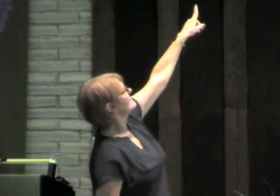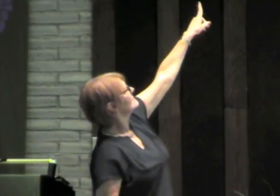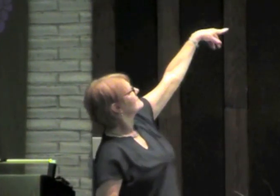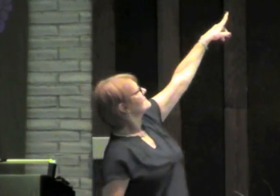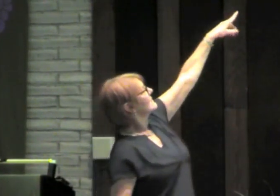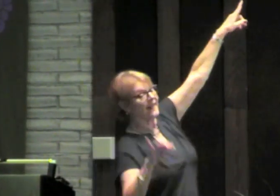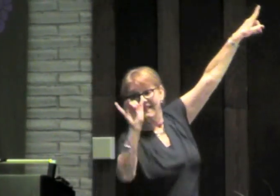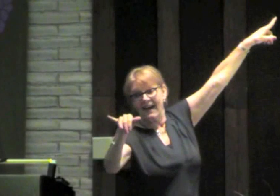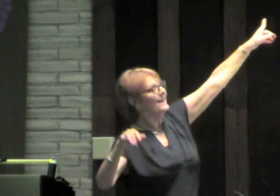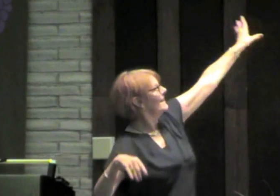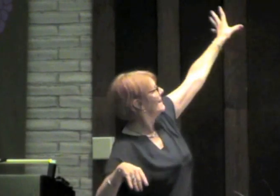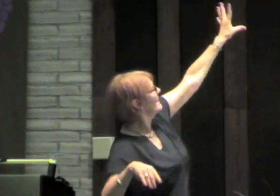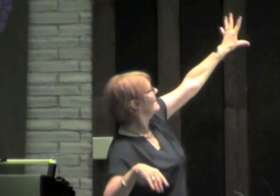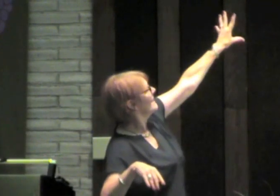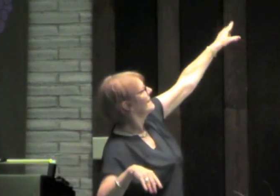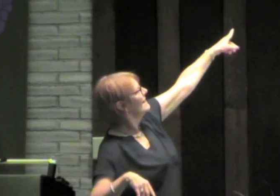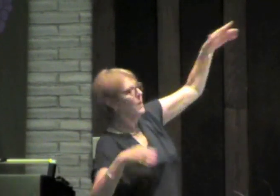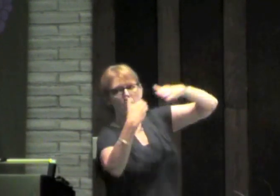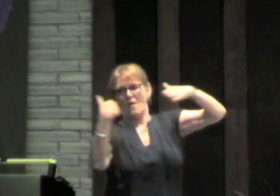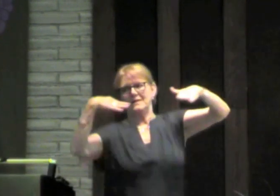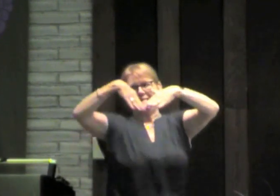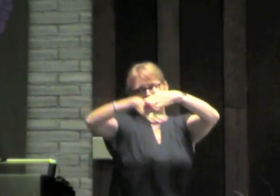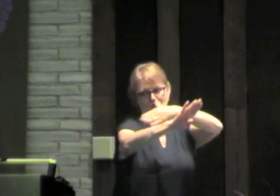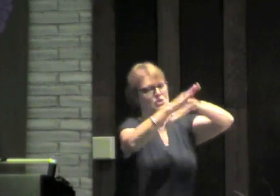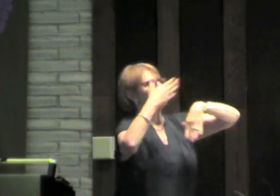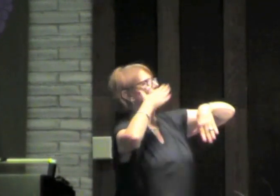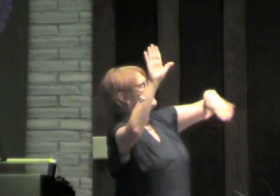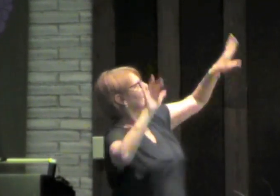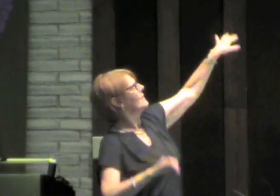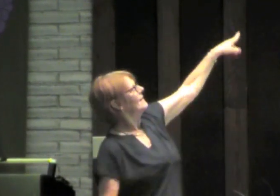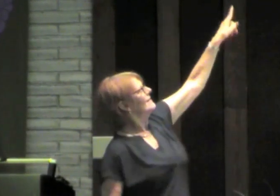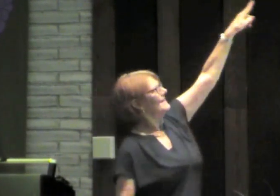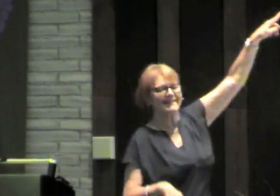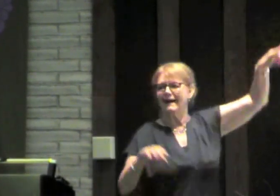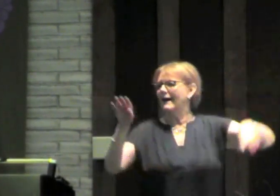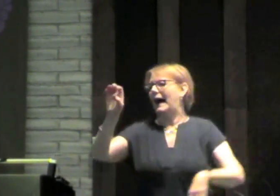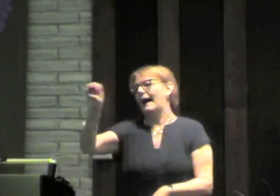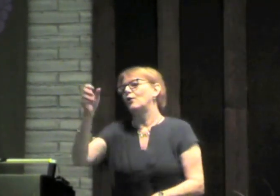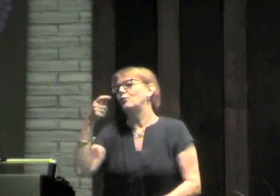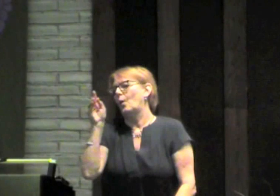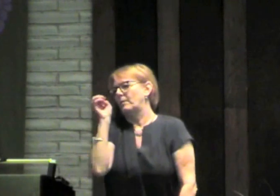but they just took it instead. And here we are. This is right before we went into Jerusalem.